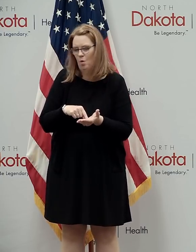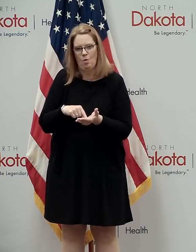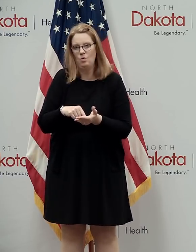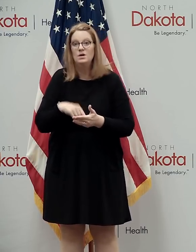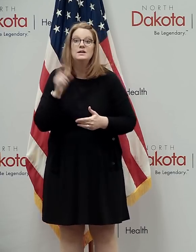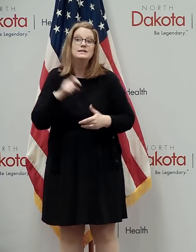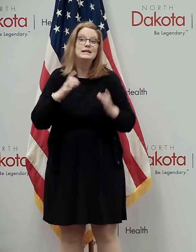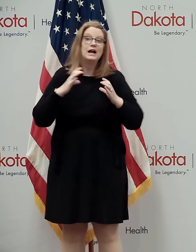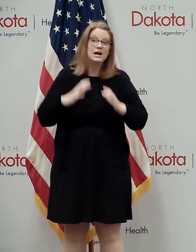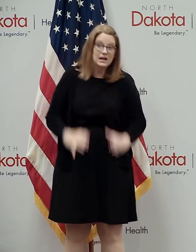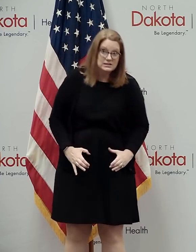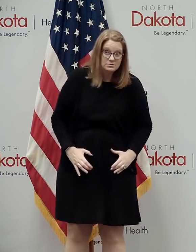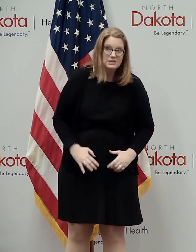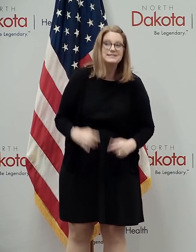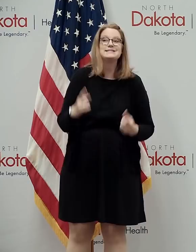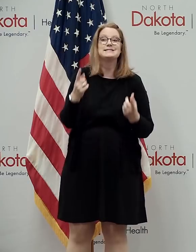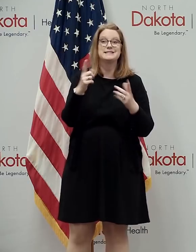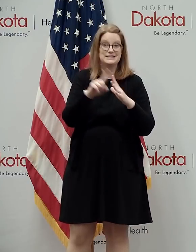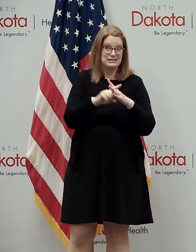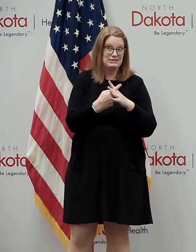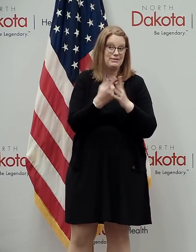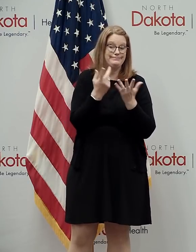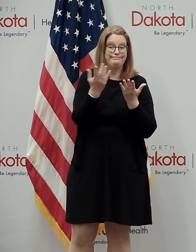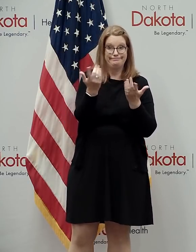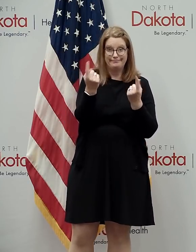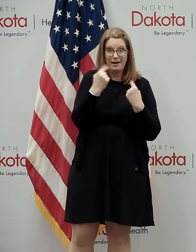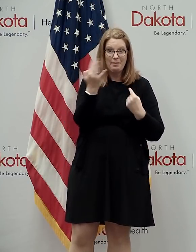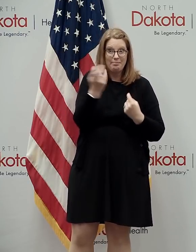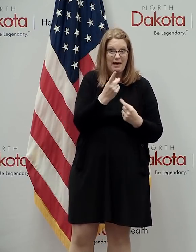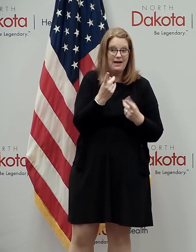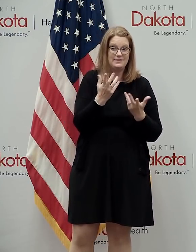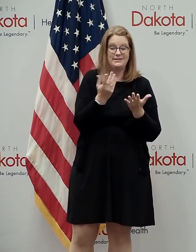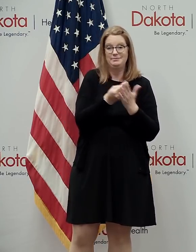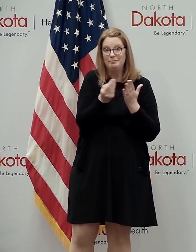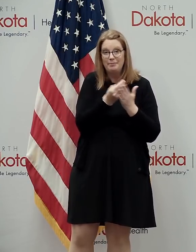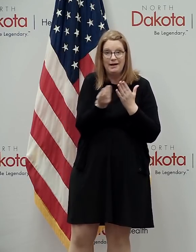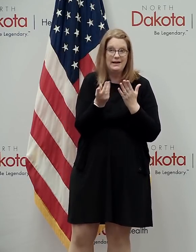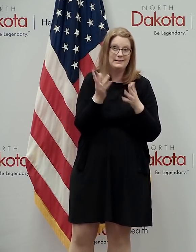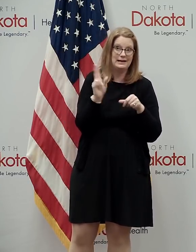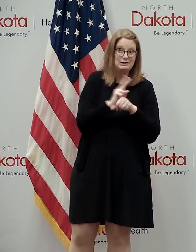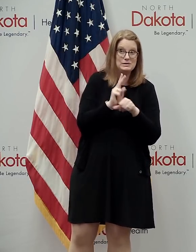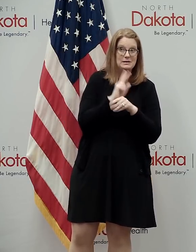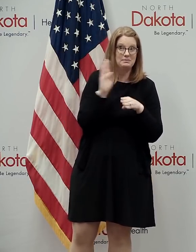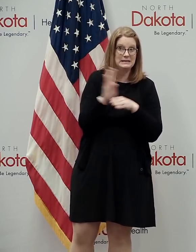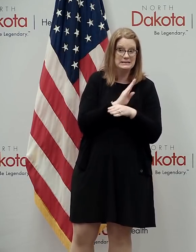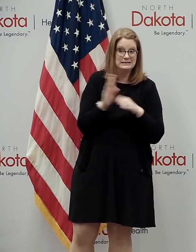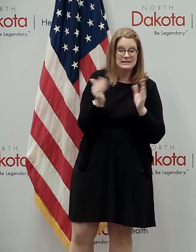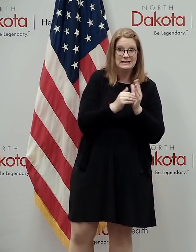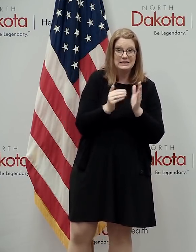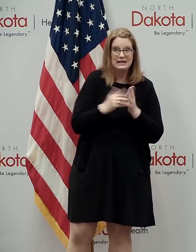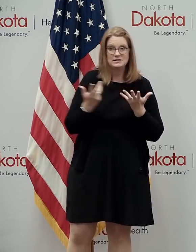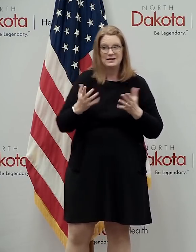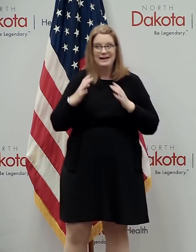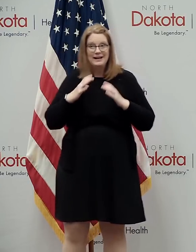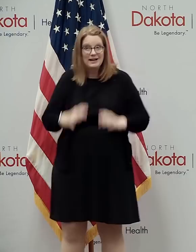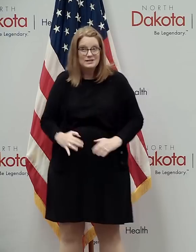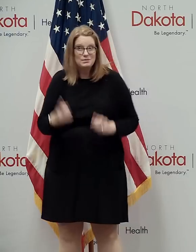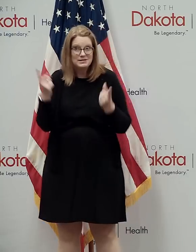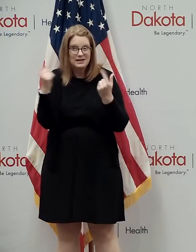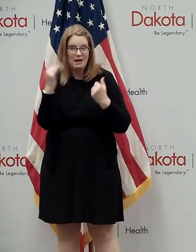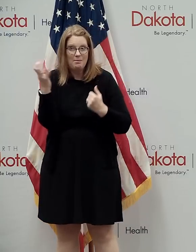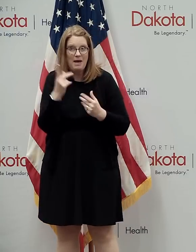to come back to the marketplace. So the ERG was designed to address that challenge. How do we get customers back into the